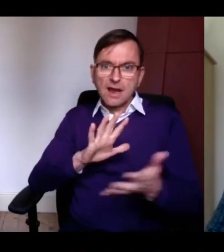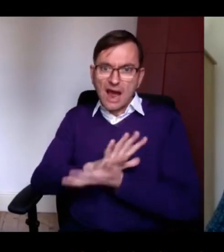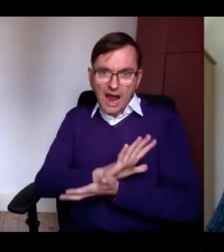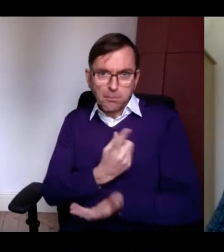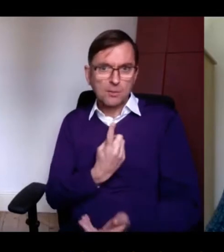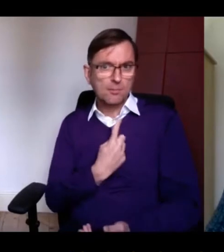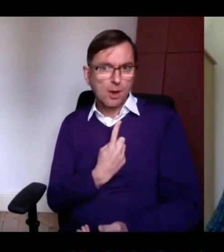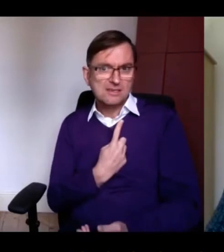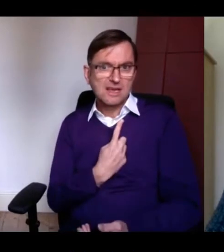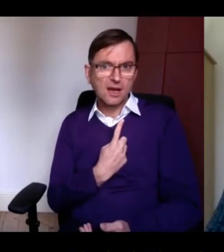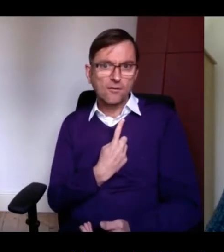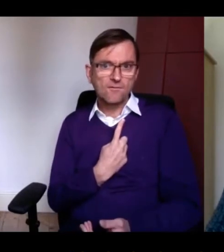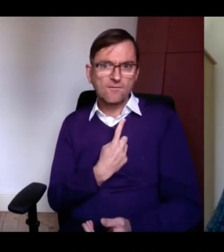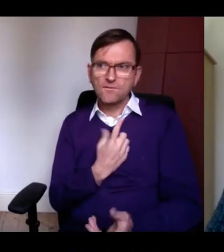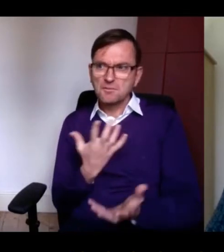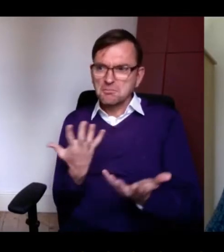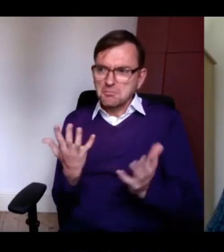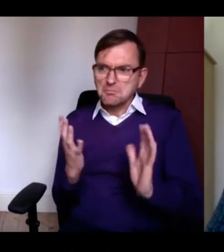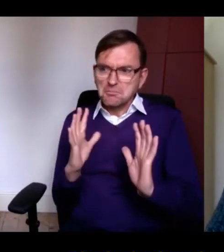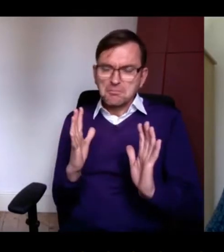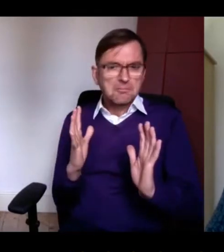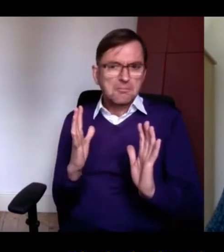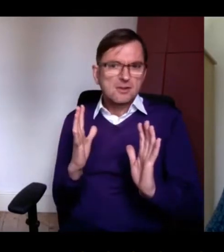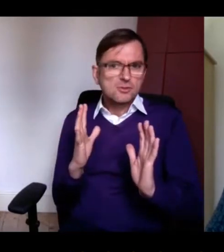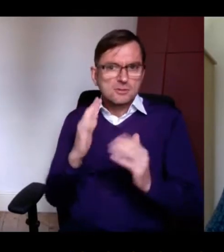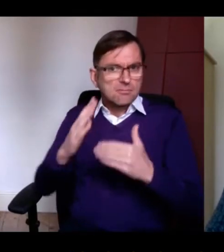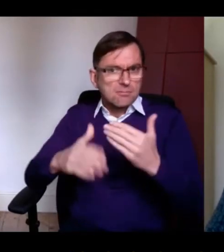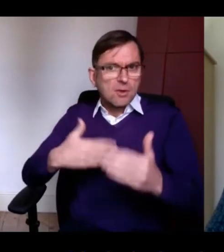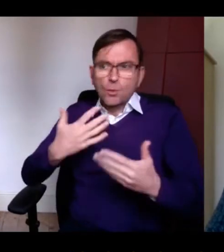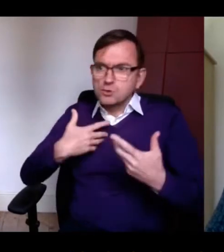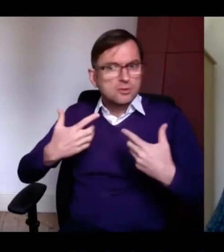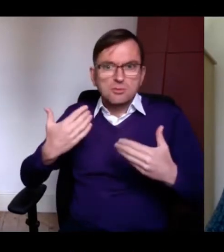I looked relaxed. I looked happy with who I am. Um,